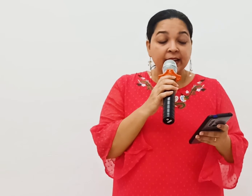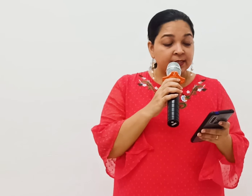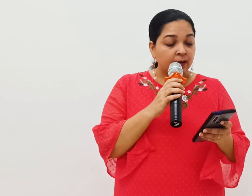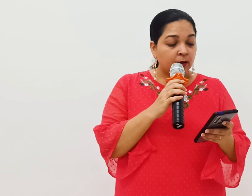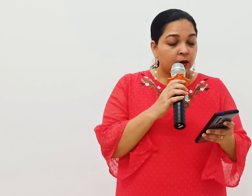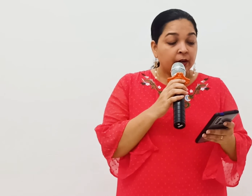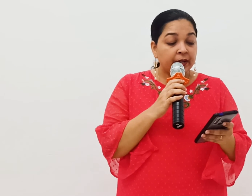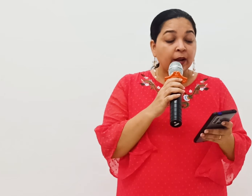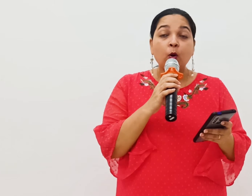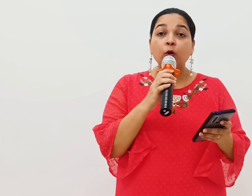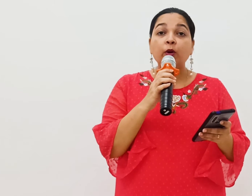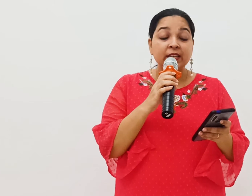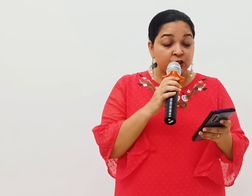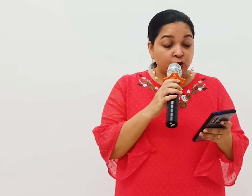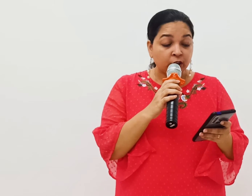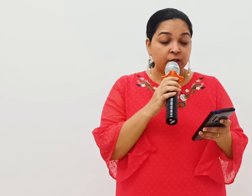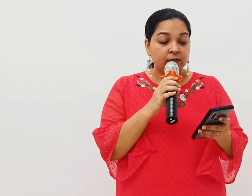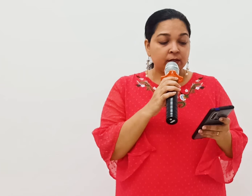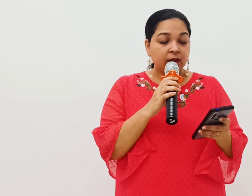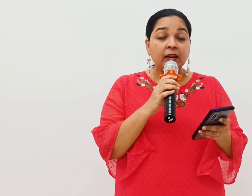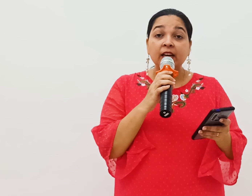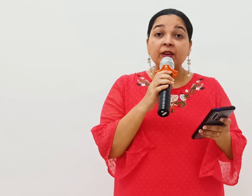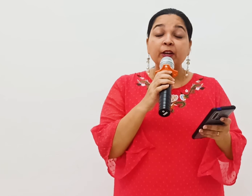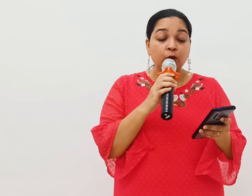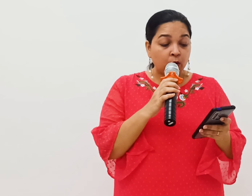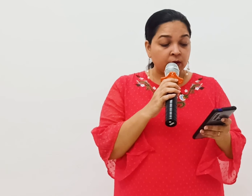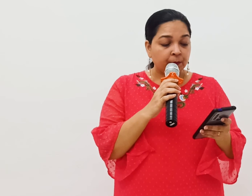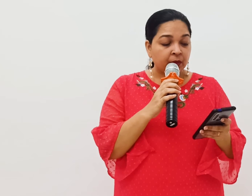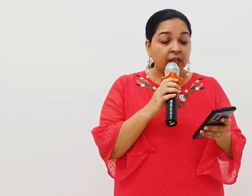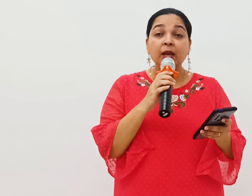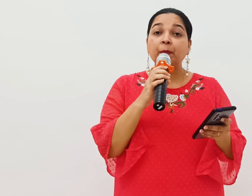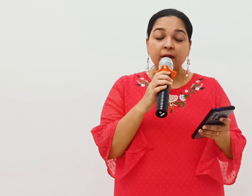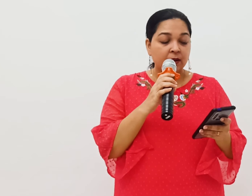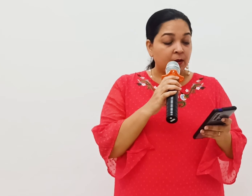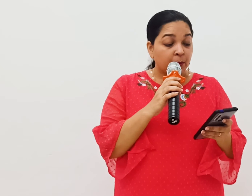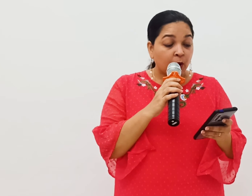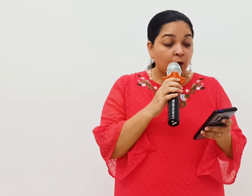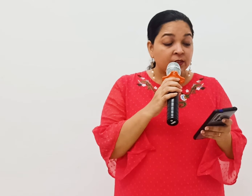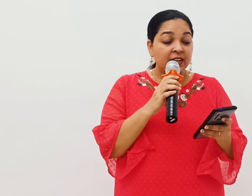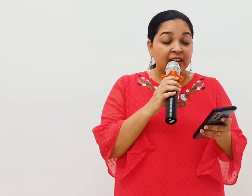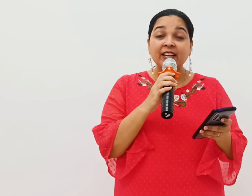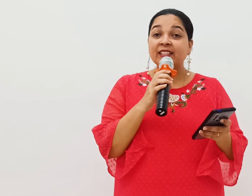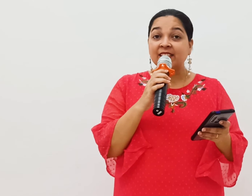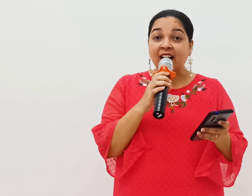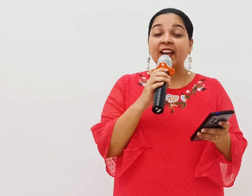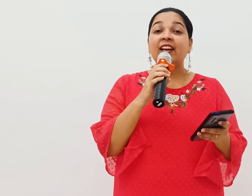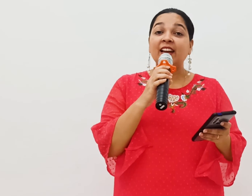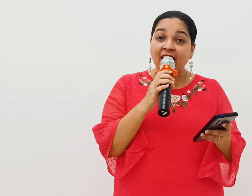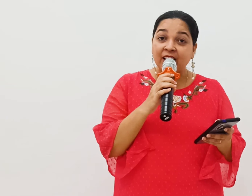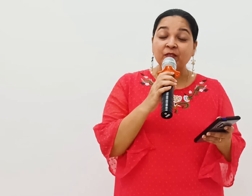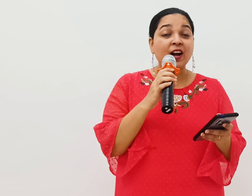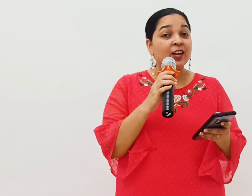it says, take hold on instructions, leave it not, keep it, because it is